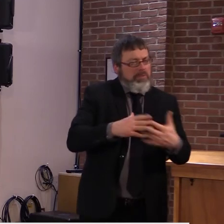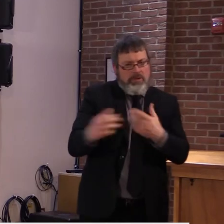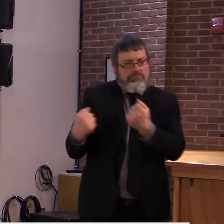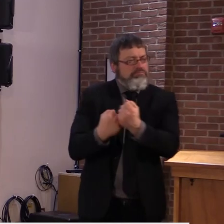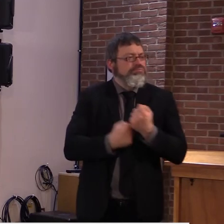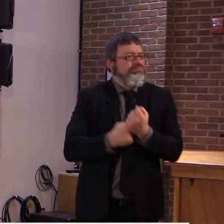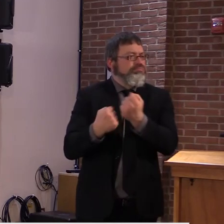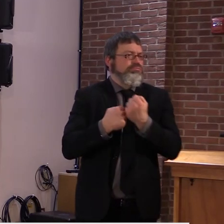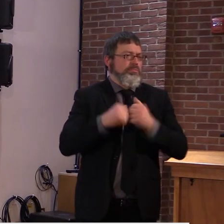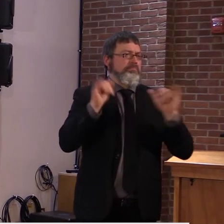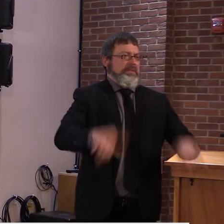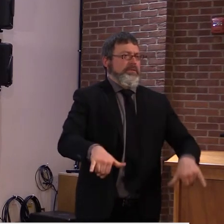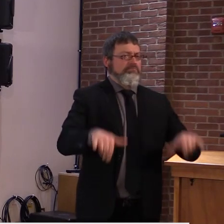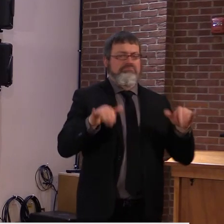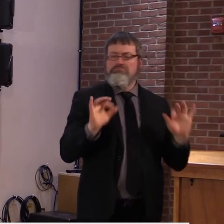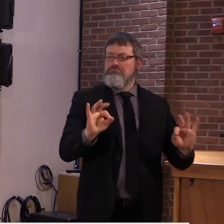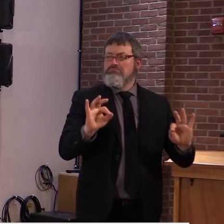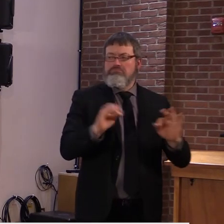Thank you.